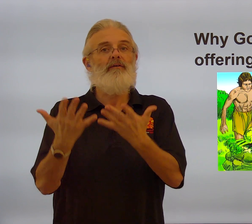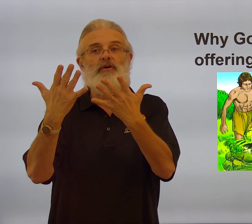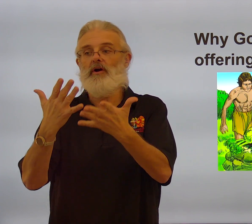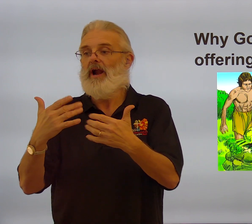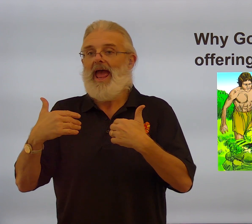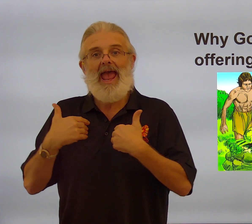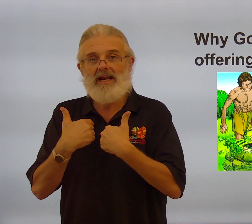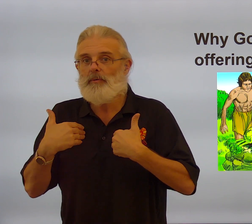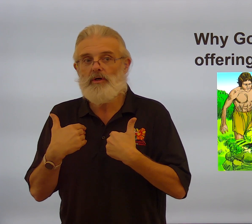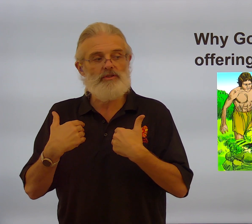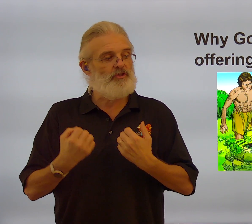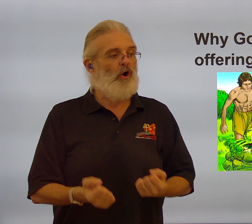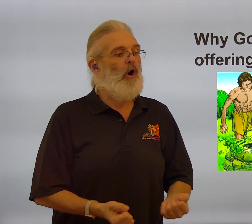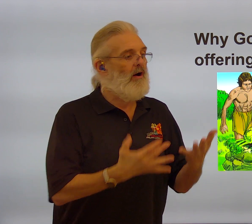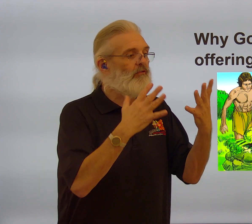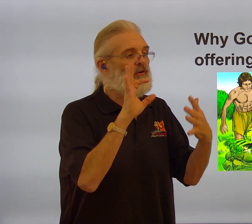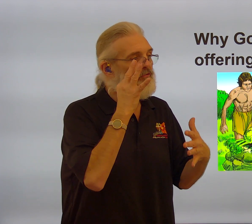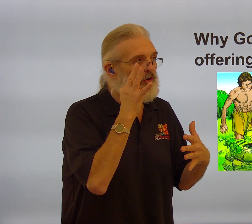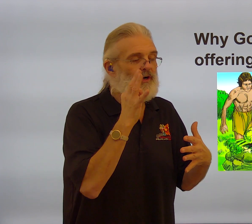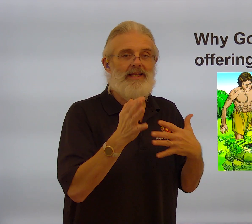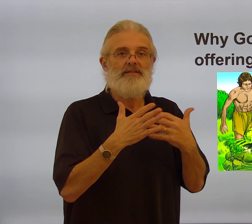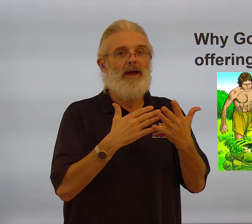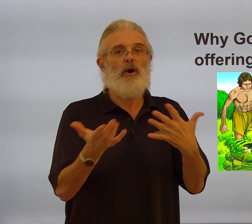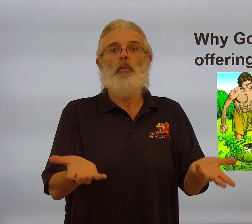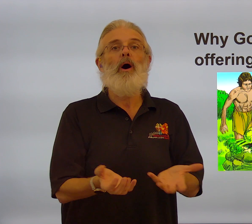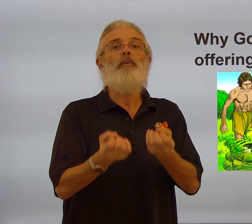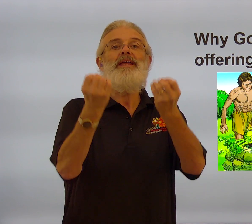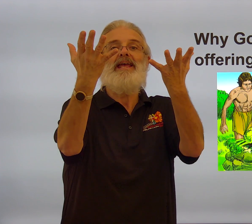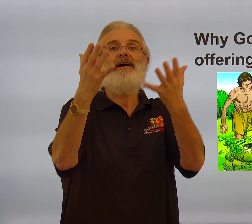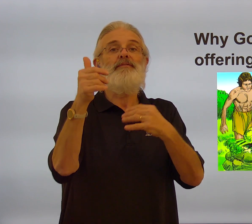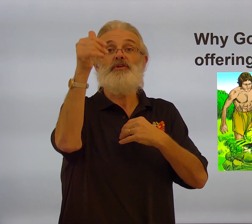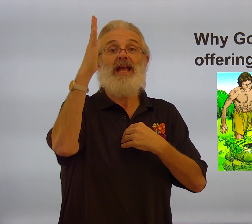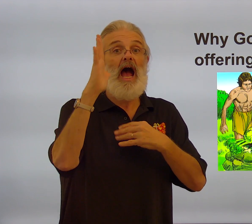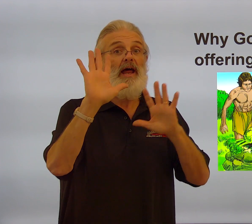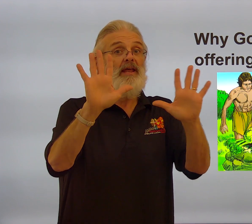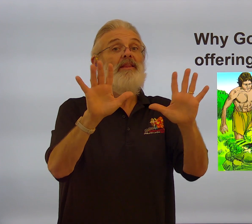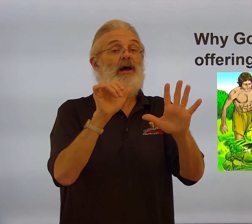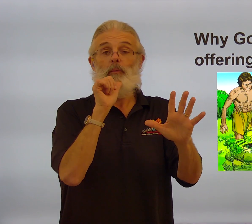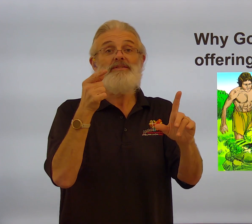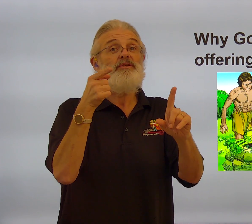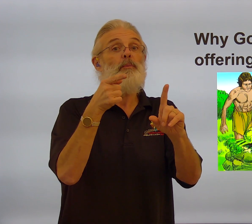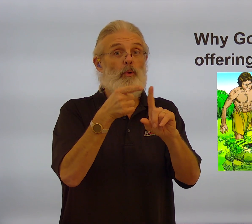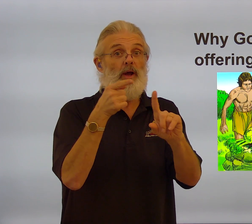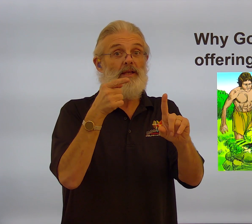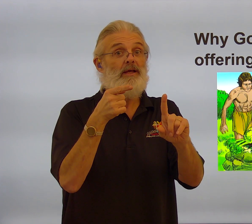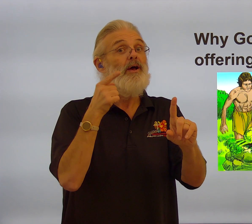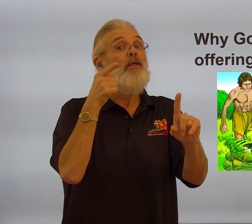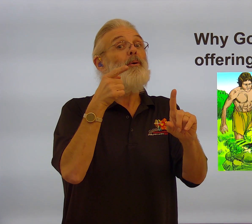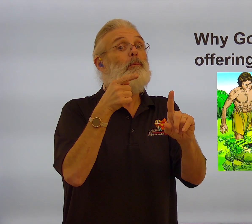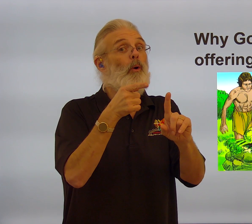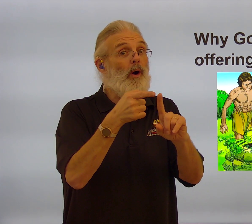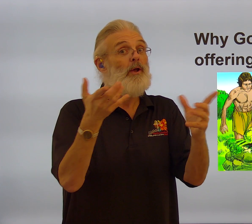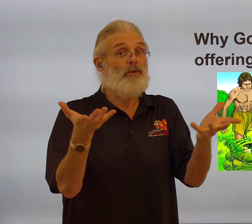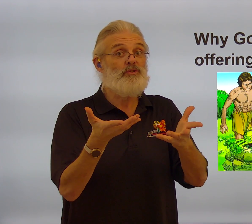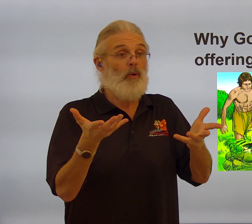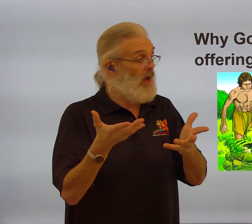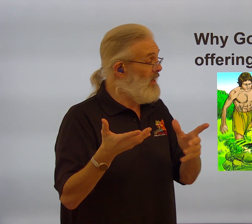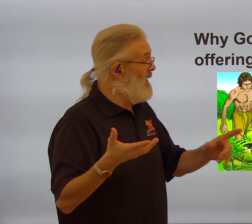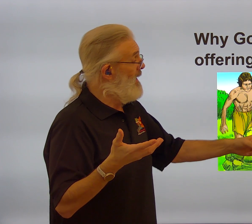offer animals or offer fruit. It doesn't matter what we give to God. That wasn't the point. The point was what?